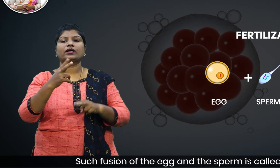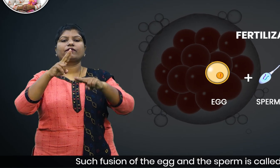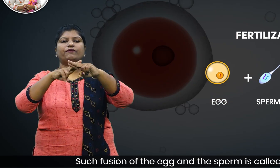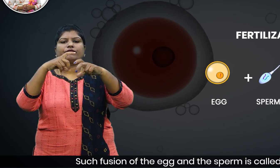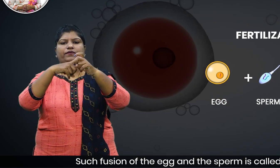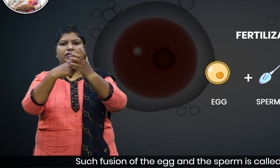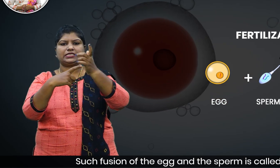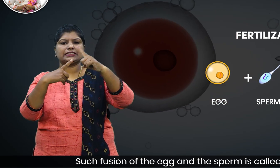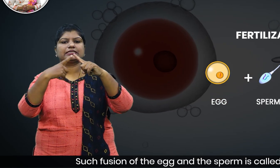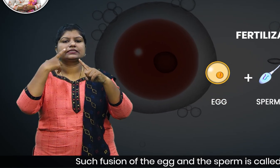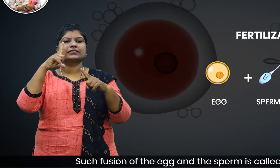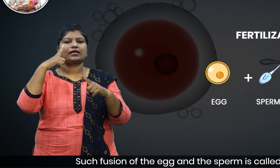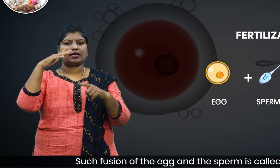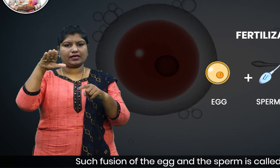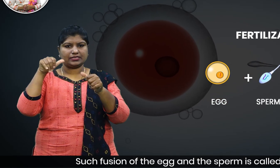fertilization.